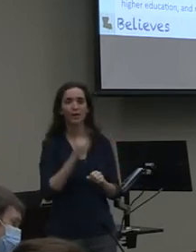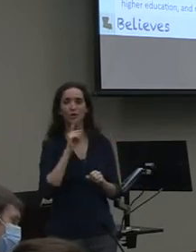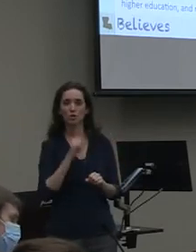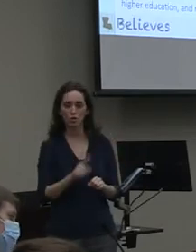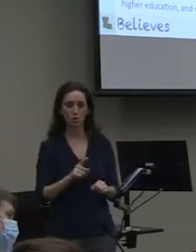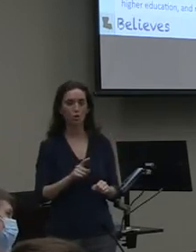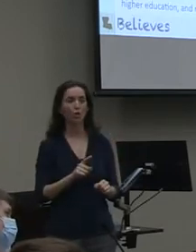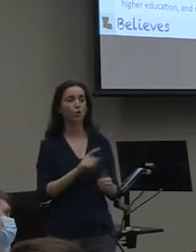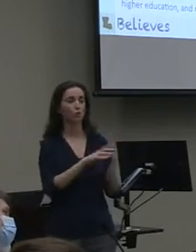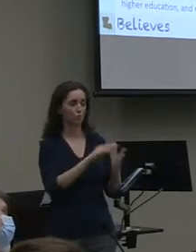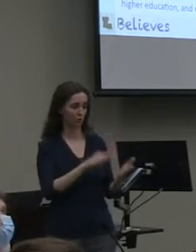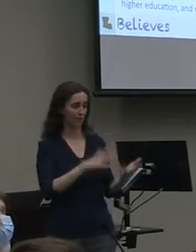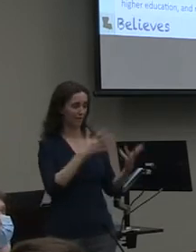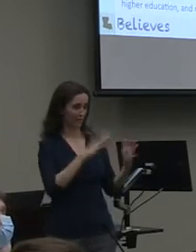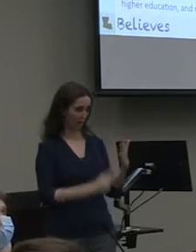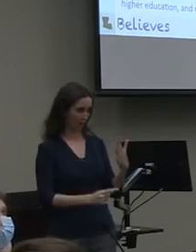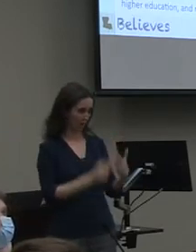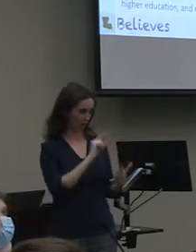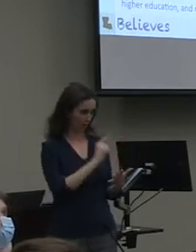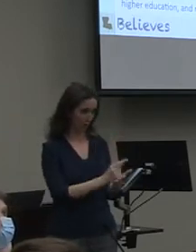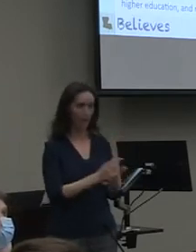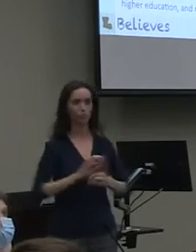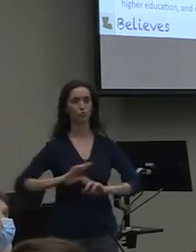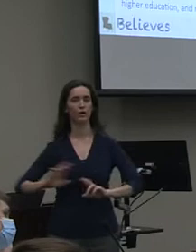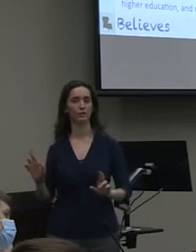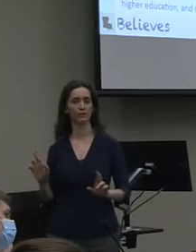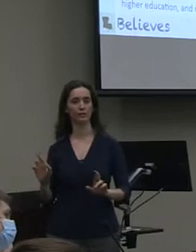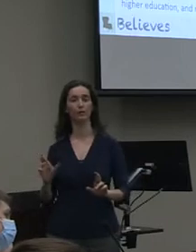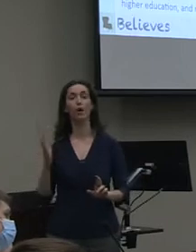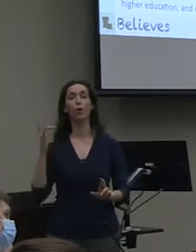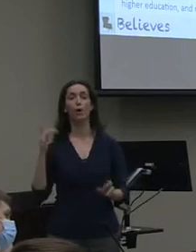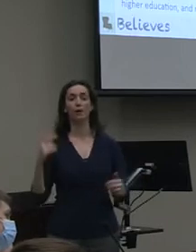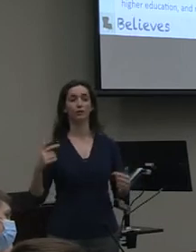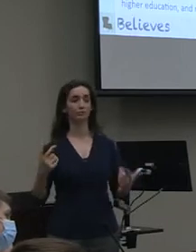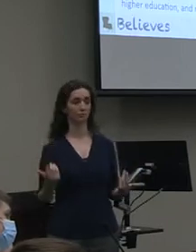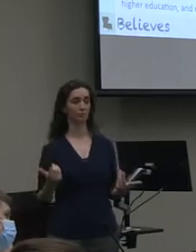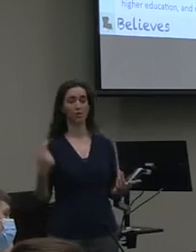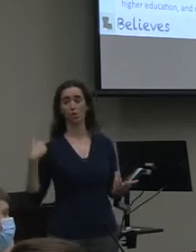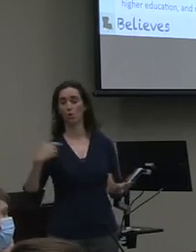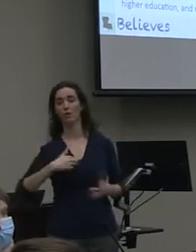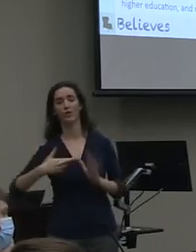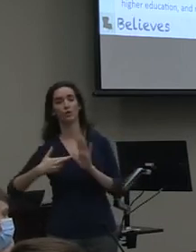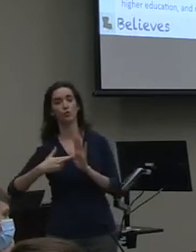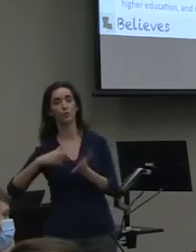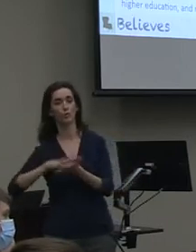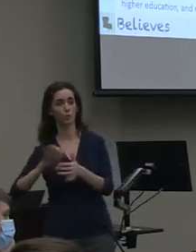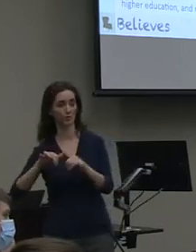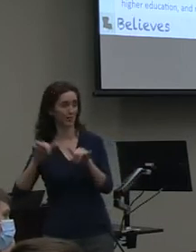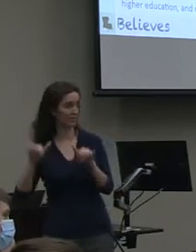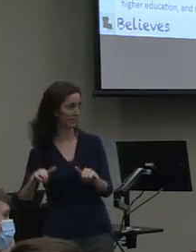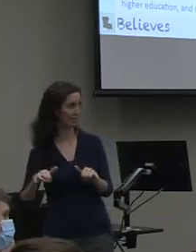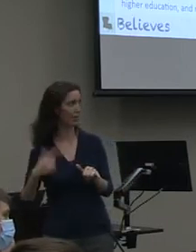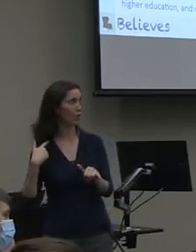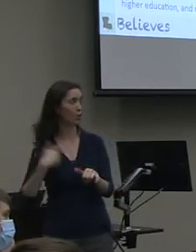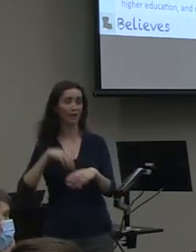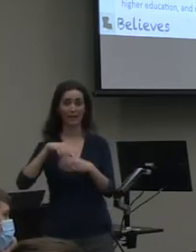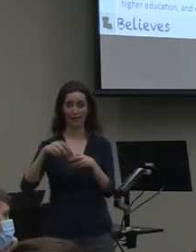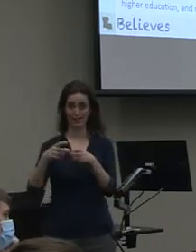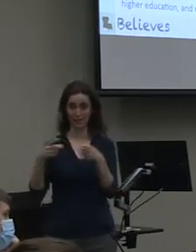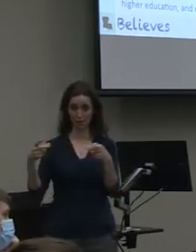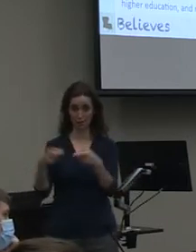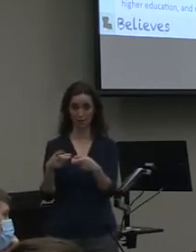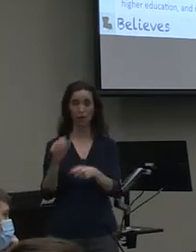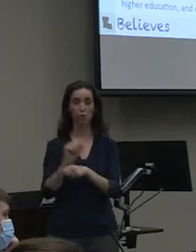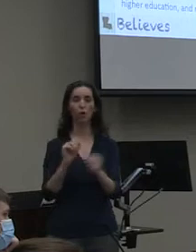out prepared. Because as a school system representative, we in the district are currently working with letters.